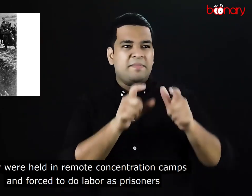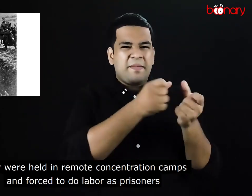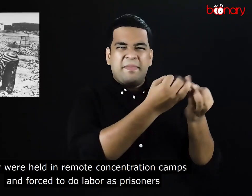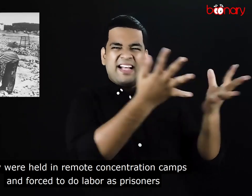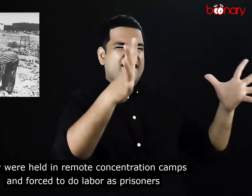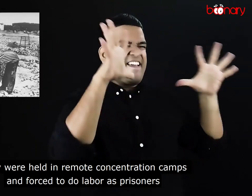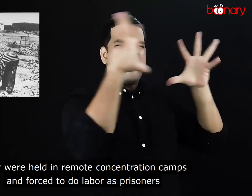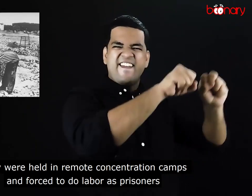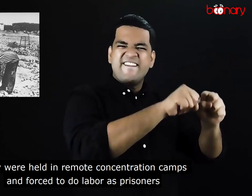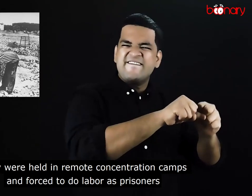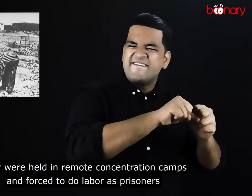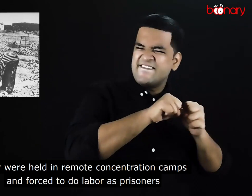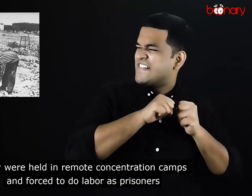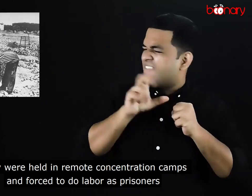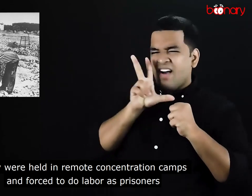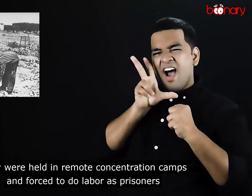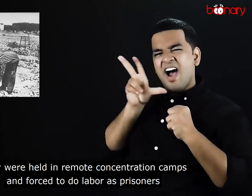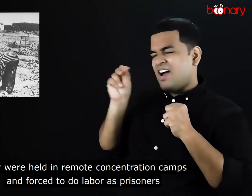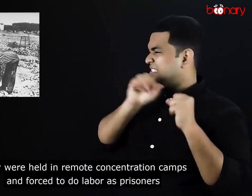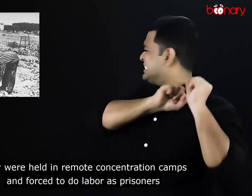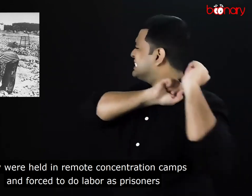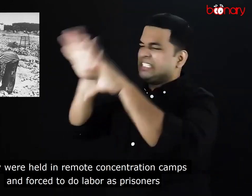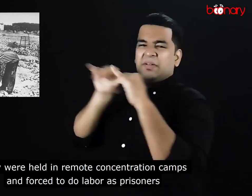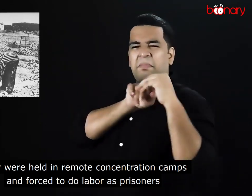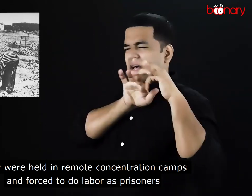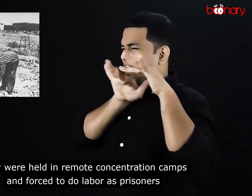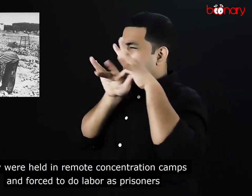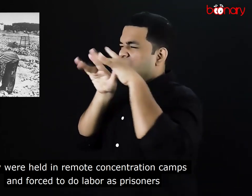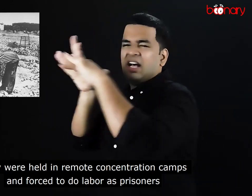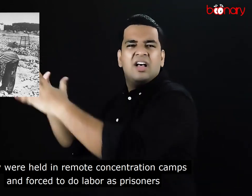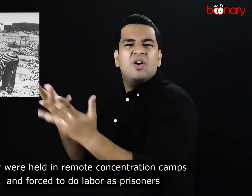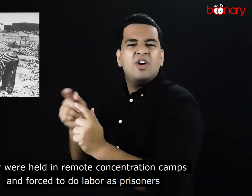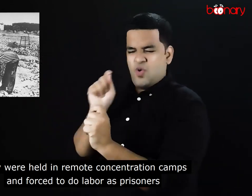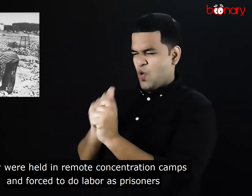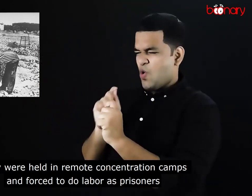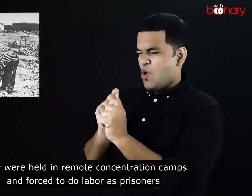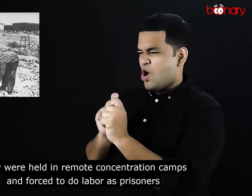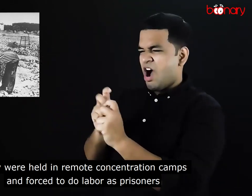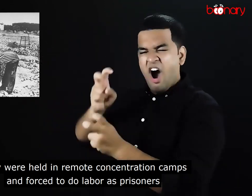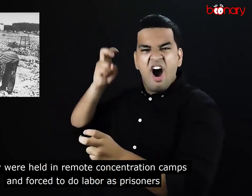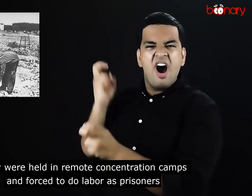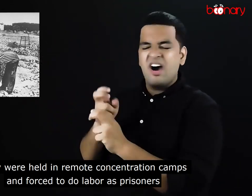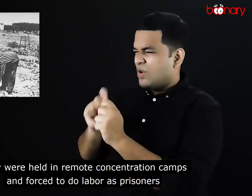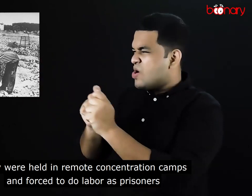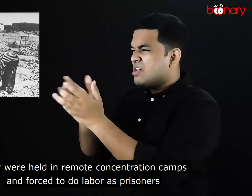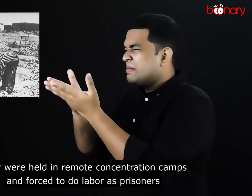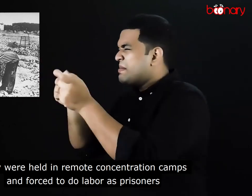held in remote concentration camps and forced to do labor as